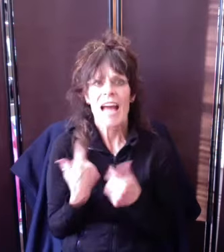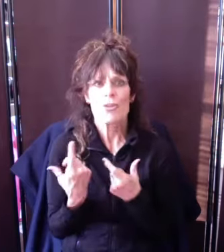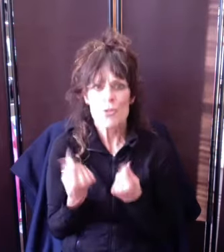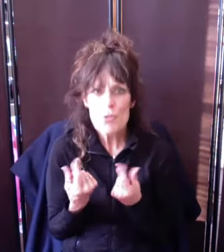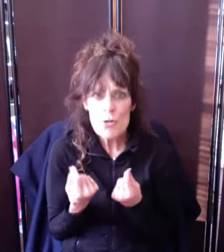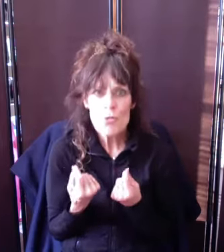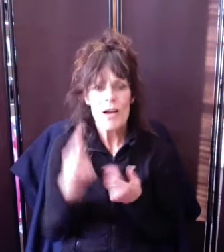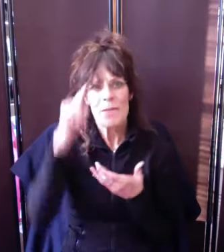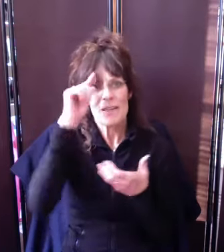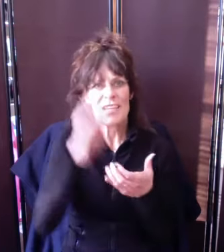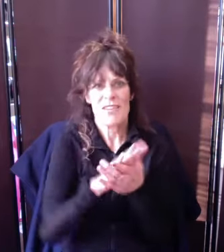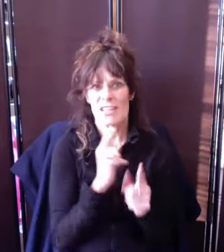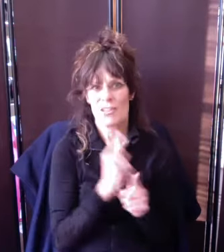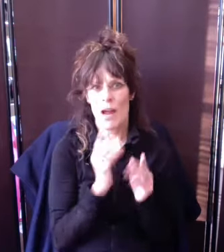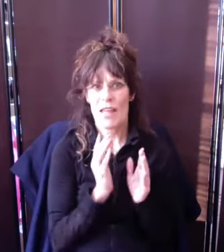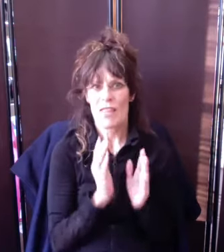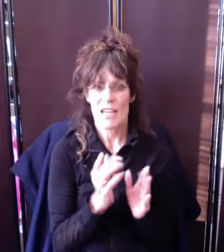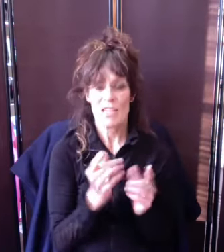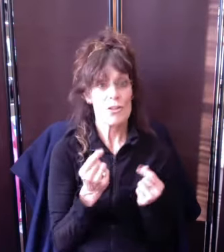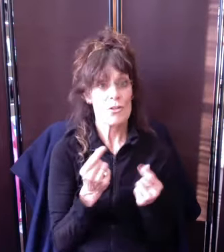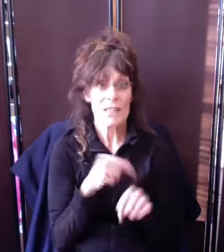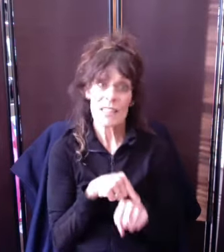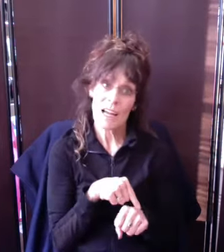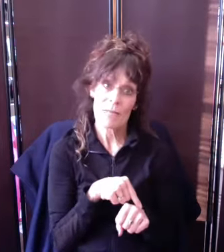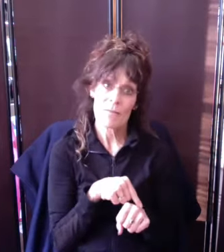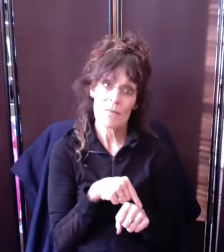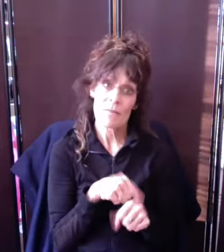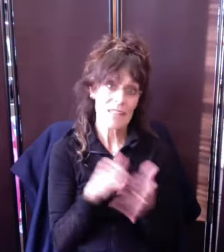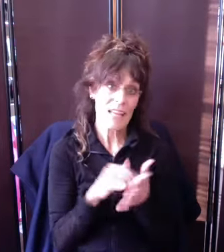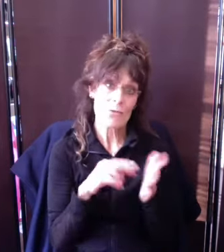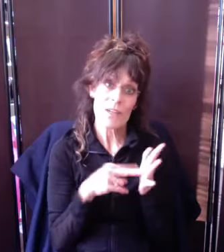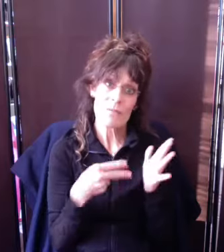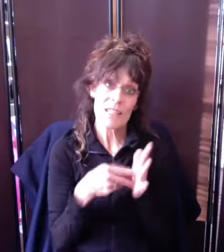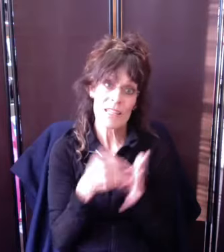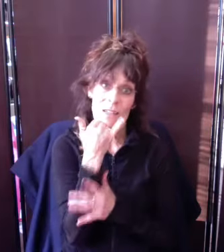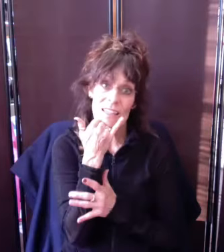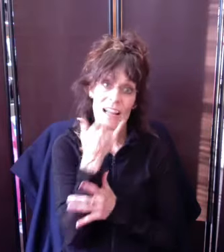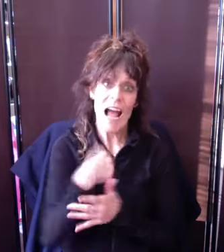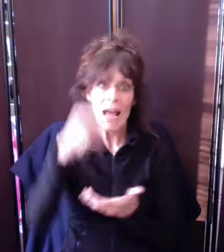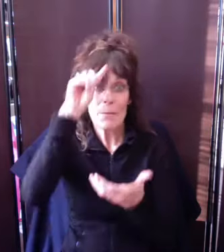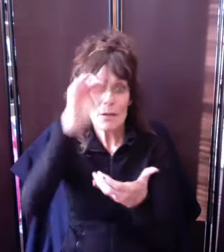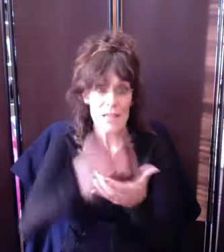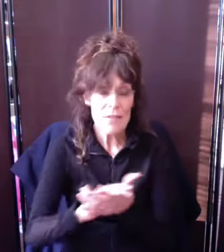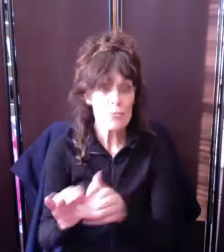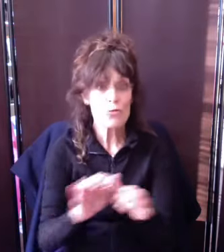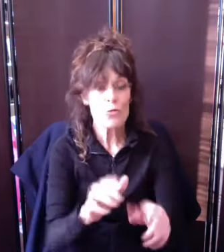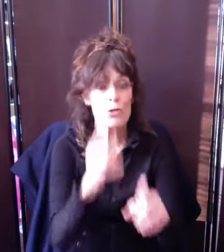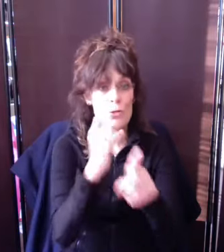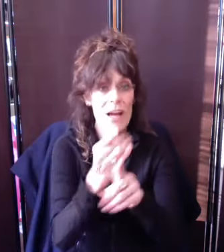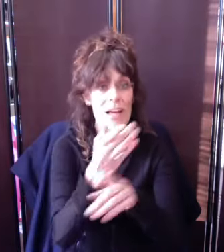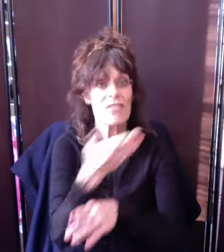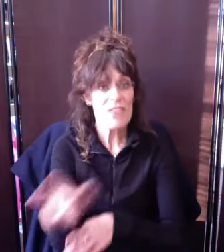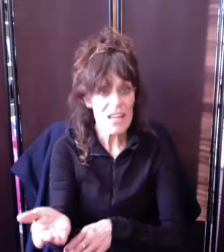the right thing to do at the time. That's what it is. I believed I was doing the right thing at the time, and yet it turned out to be the wrong